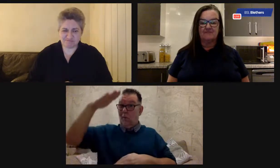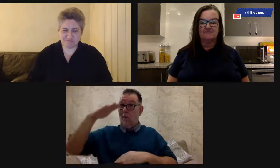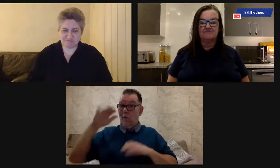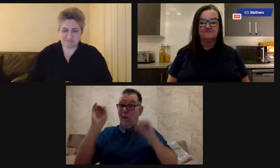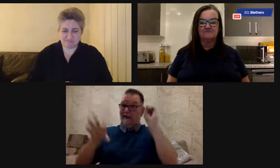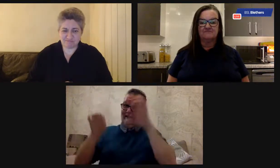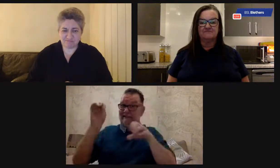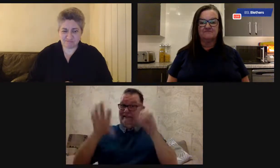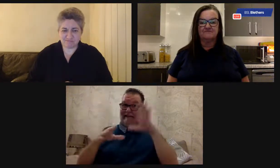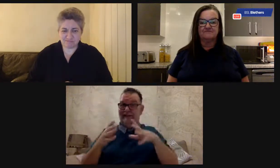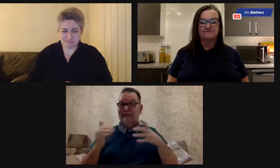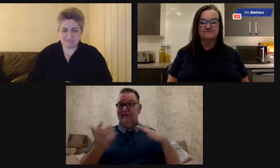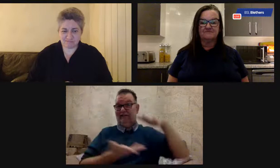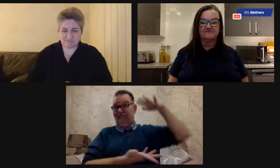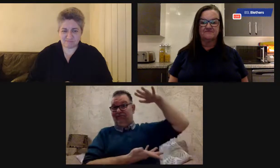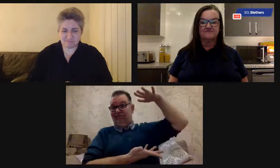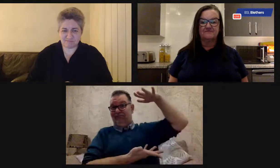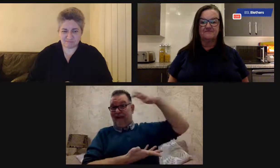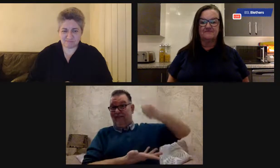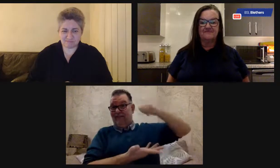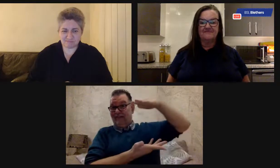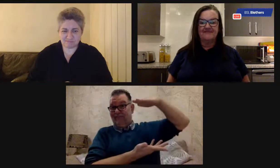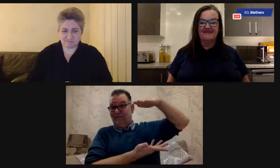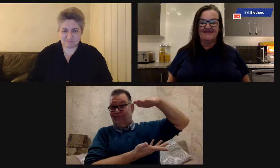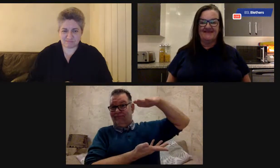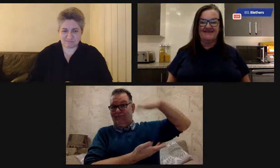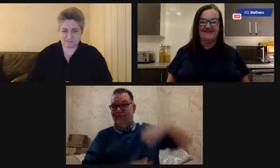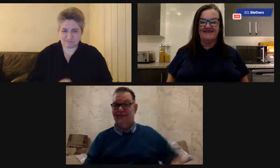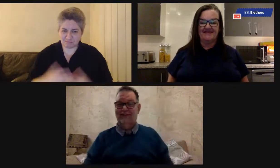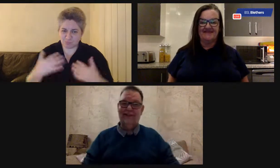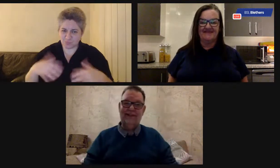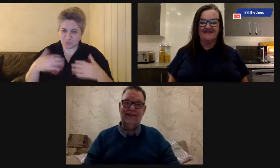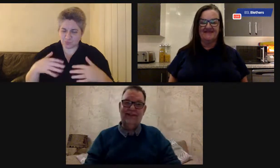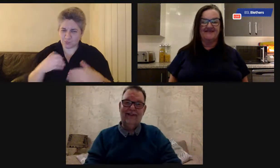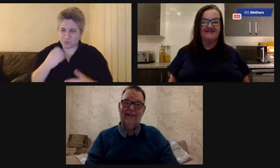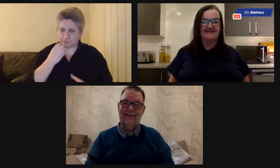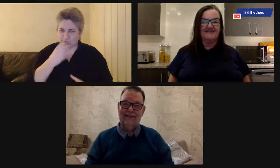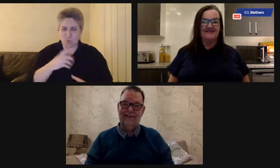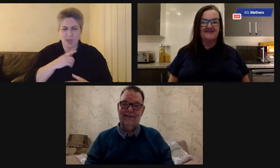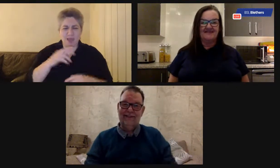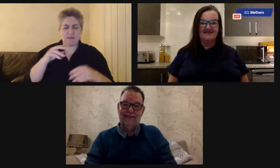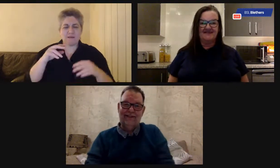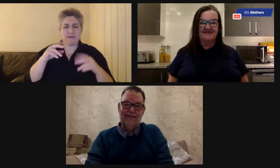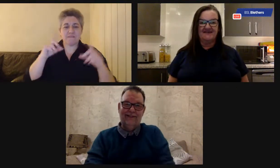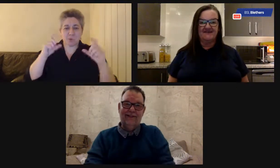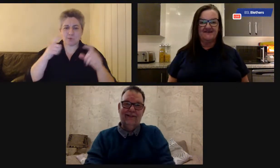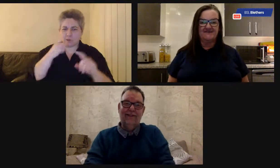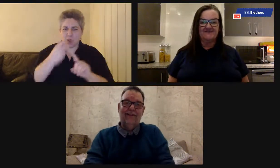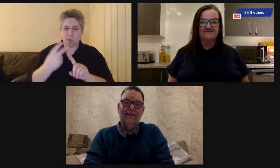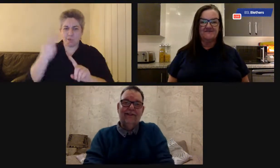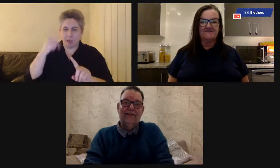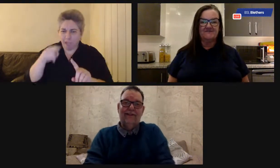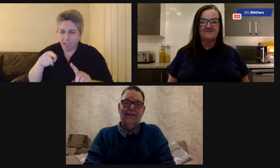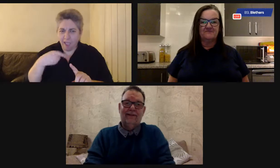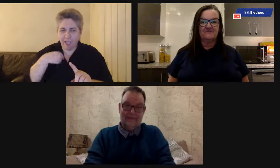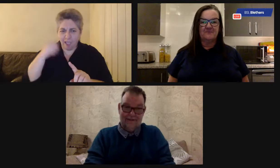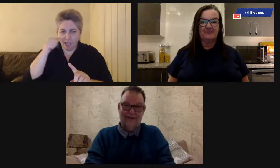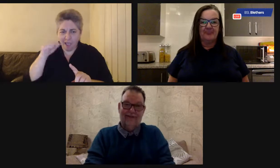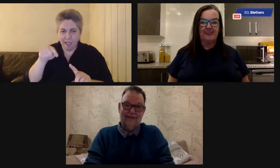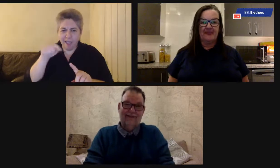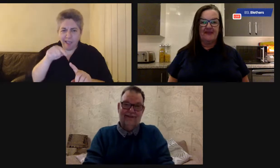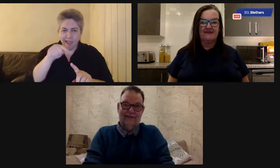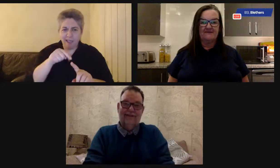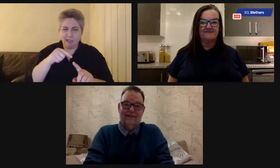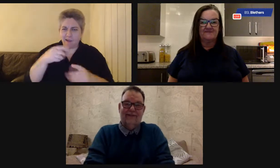videos to mark all of our events. And always, we're always inundated with photographs of people that they